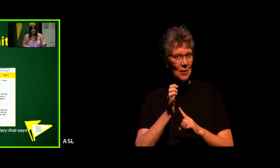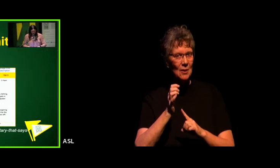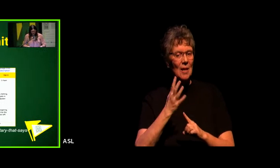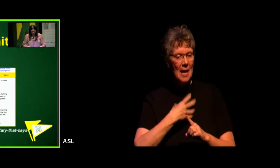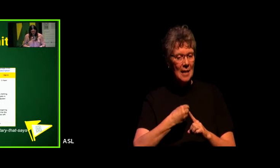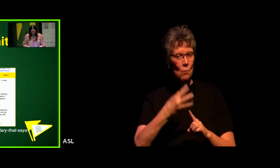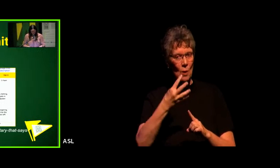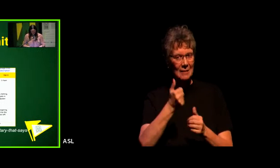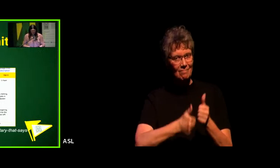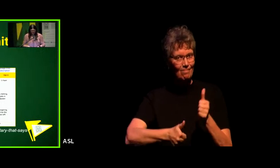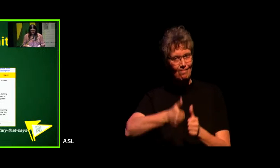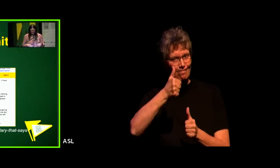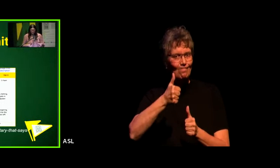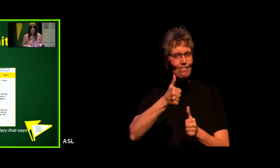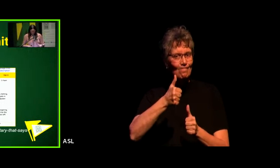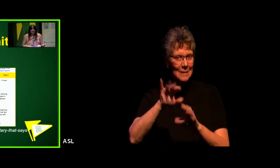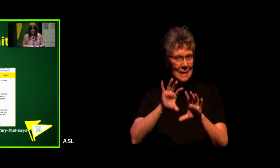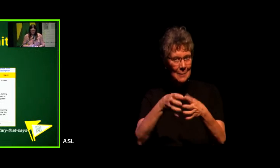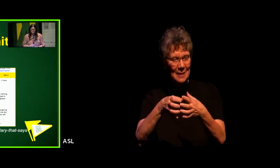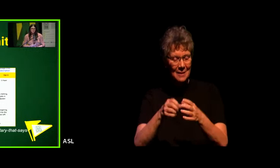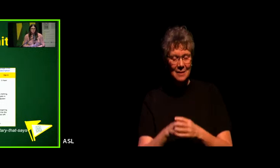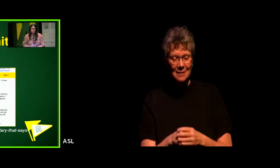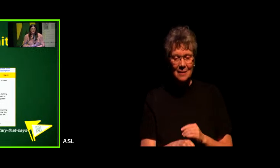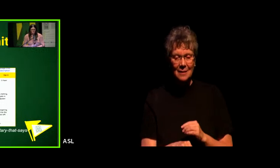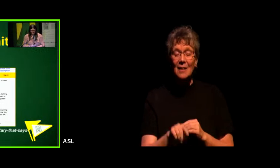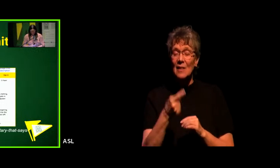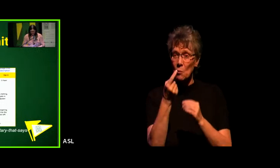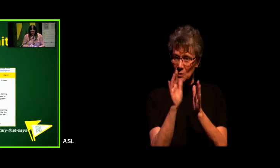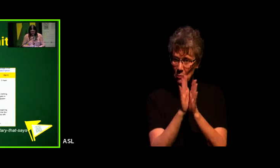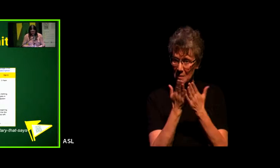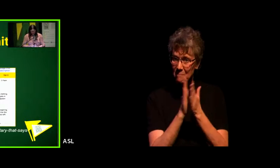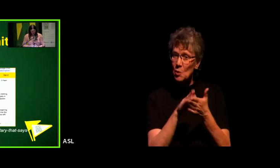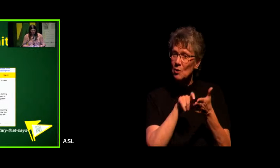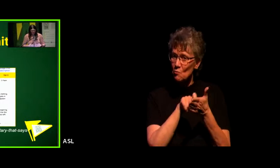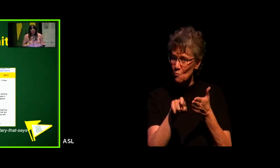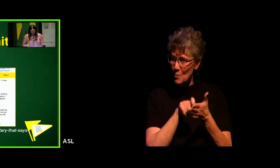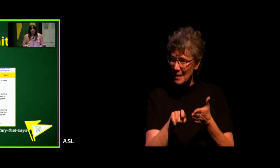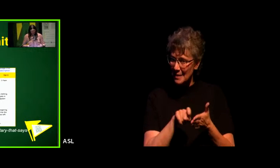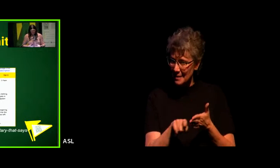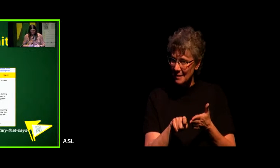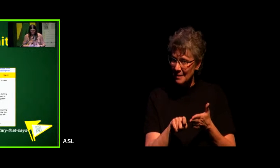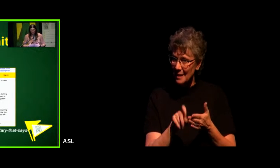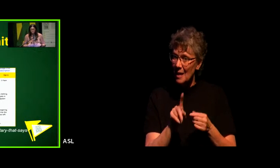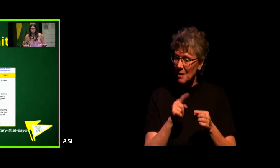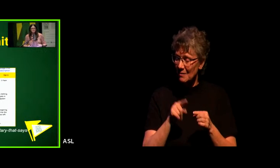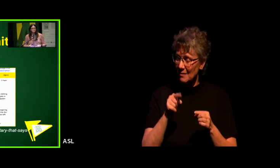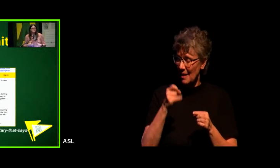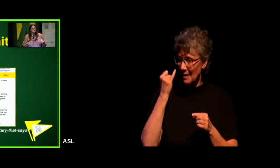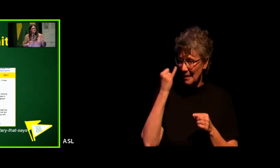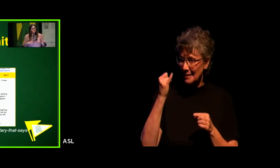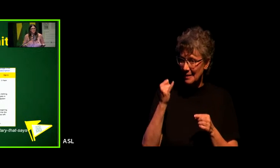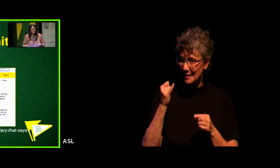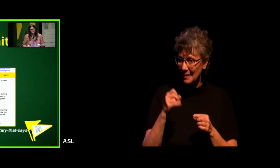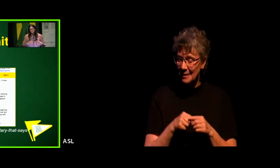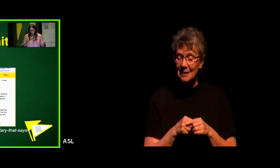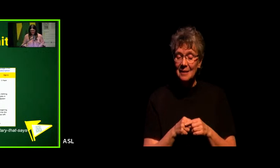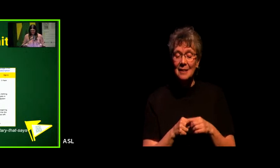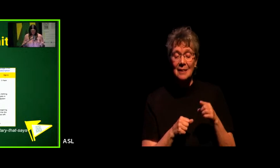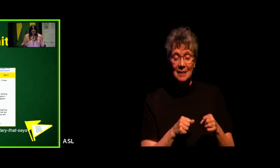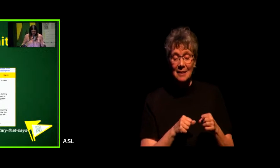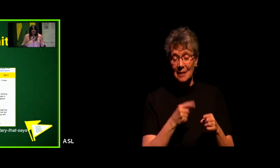popular white supremacist novel written about the Solutrean hypothesis that featured a white archaeologist who'd found proof of it and was trying to get that out